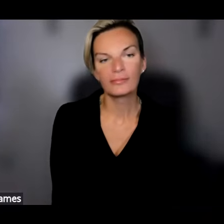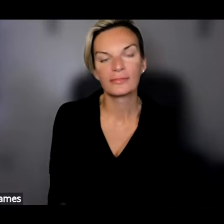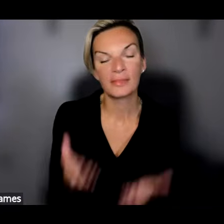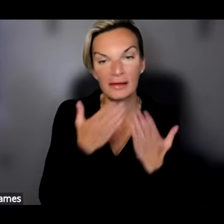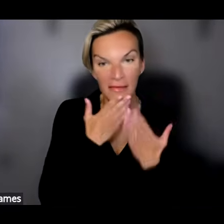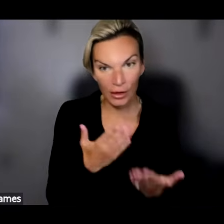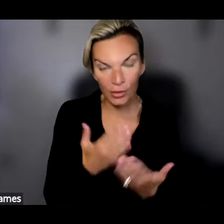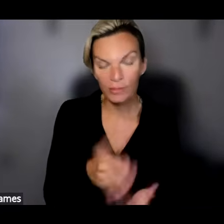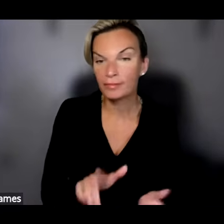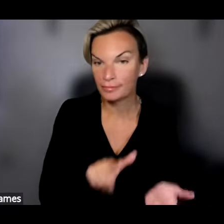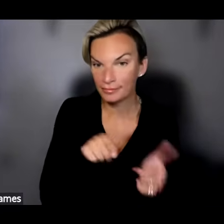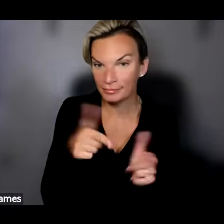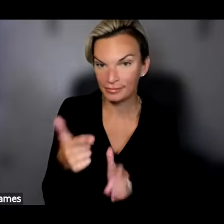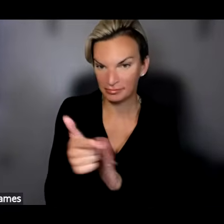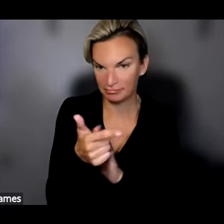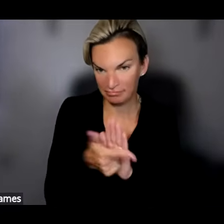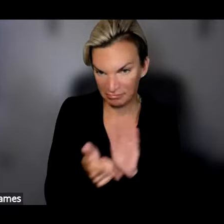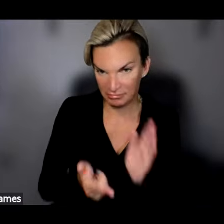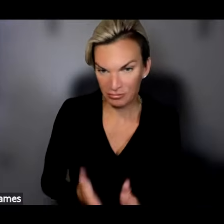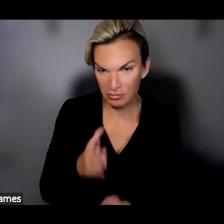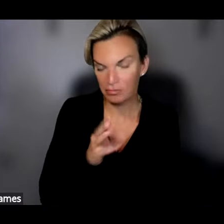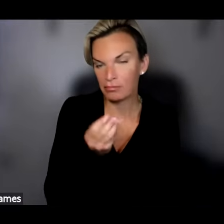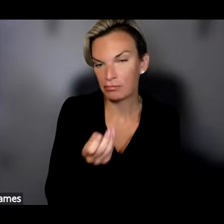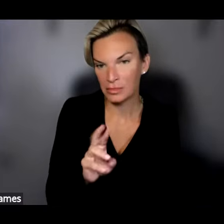Mr. Brewer.